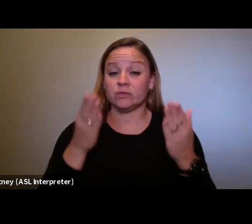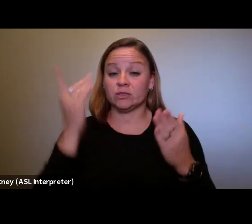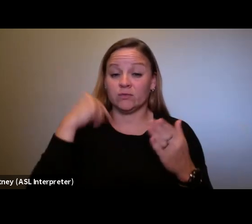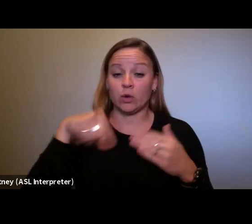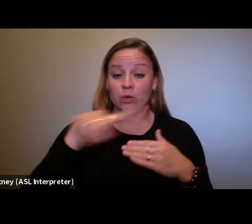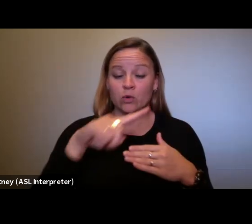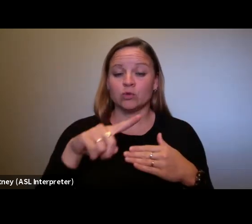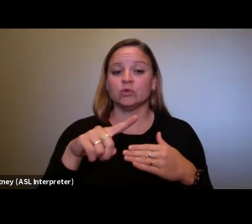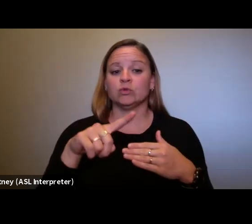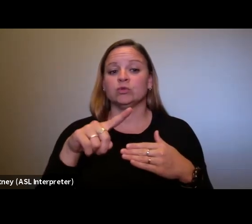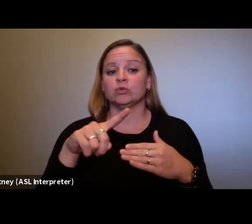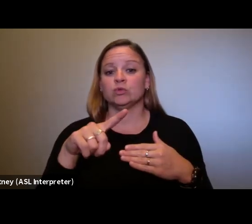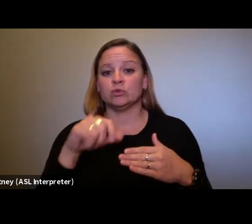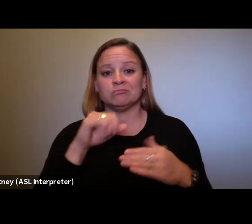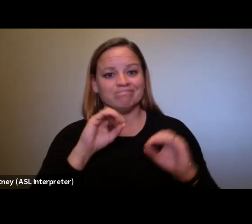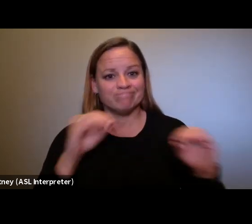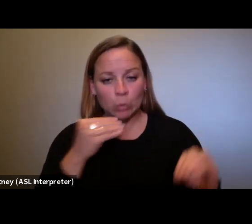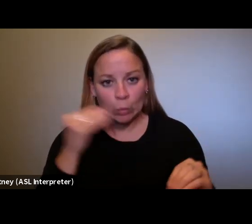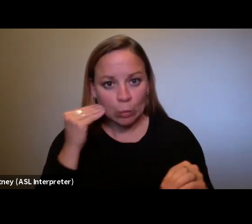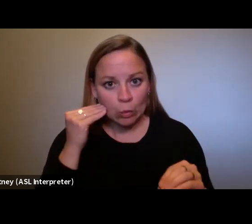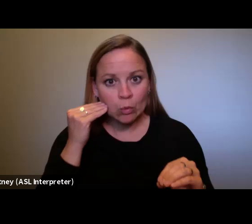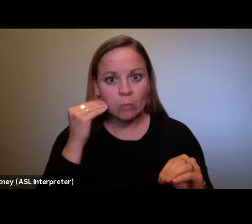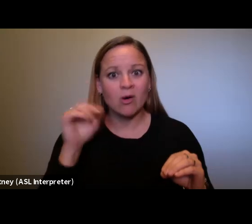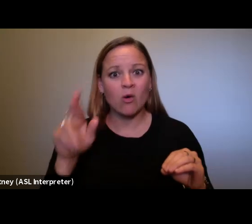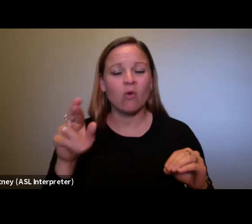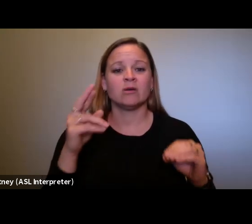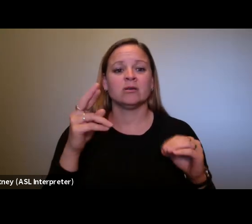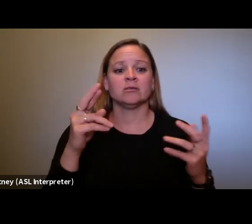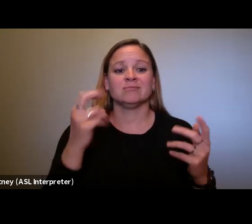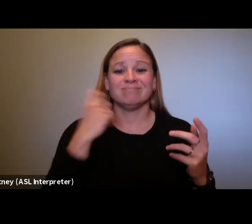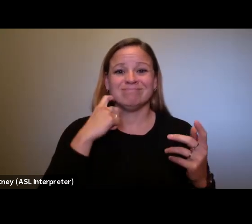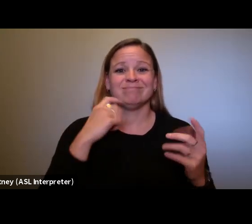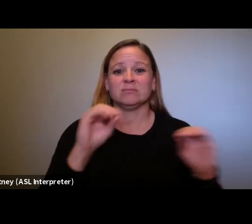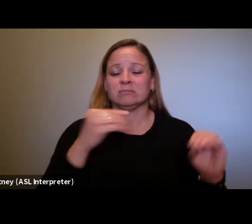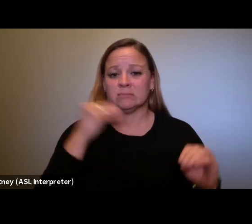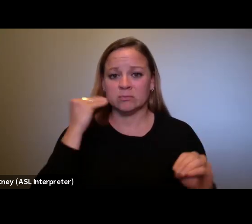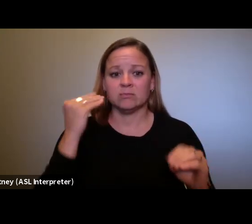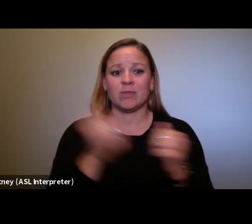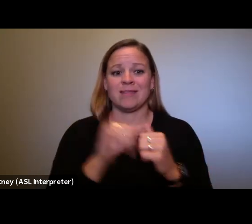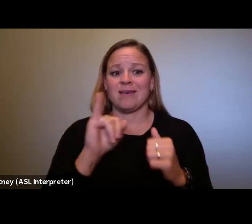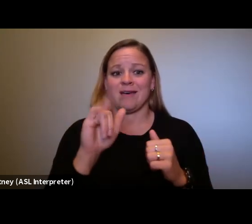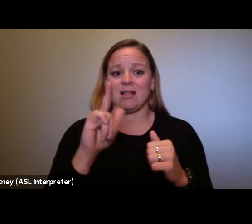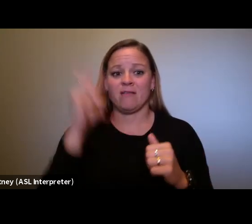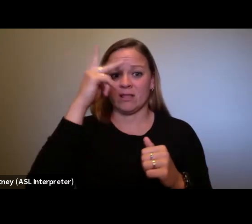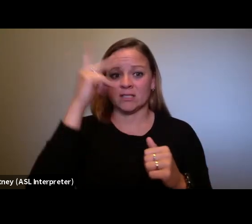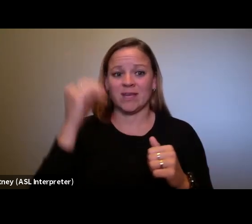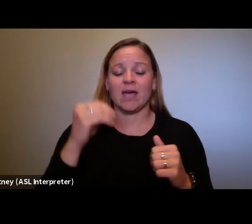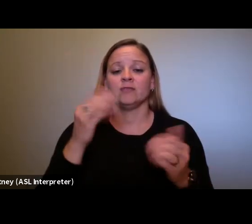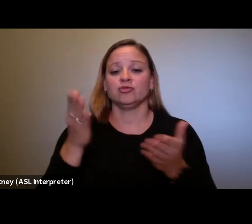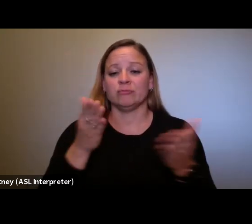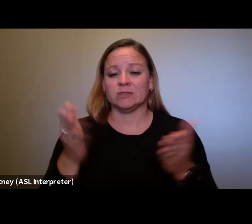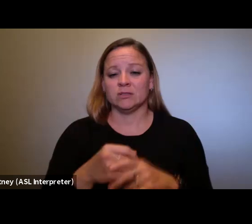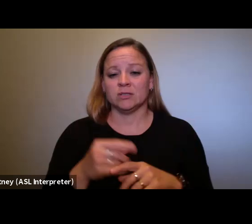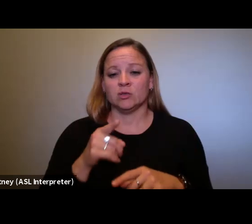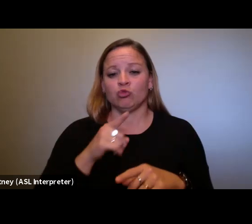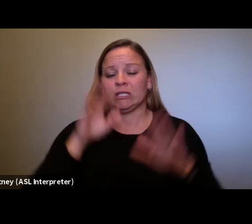in shelter or experiencing homelessness or at risk of homelessness within the IL philosophy and the IL core services. So it has been